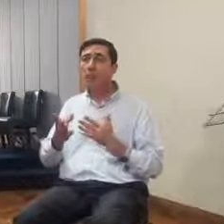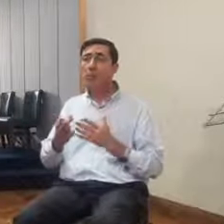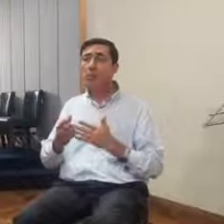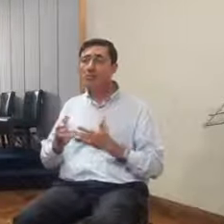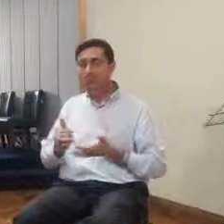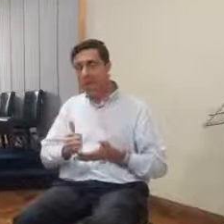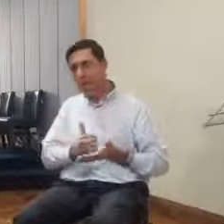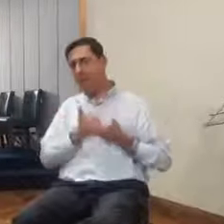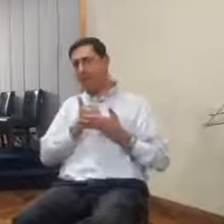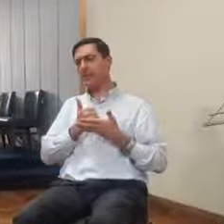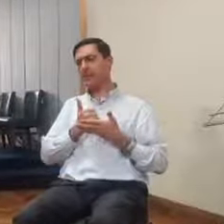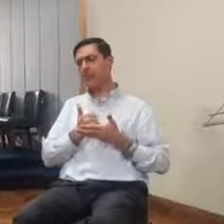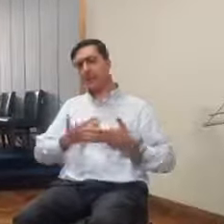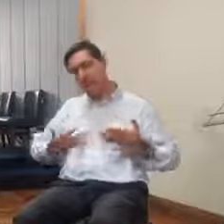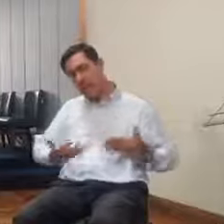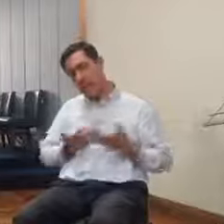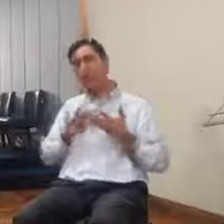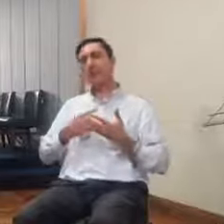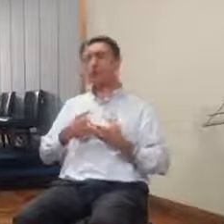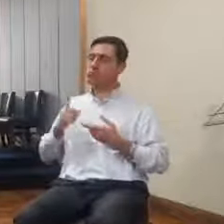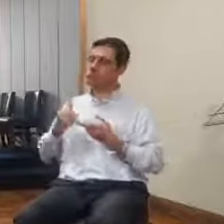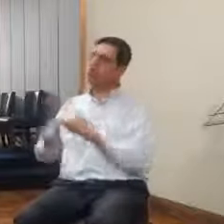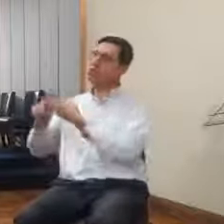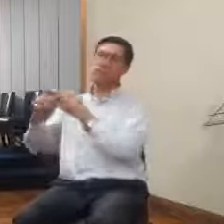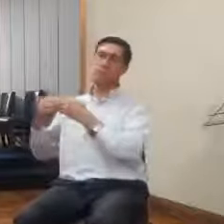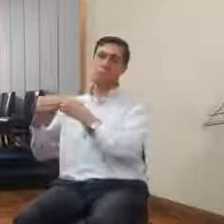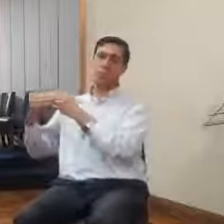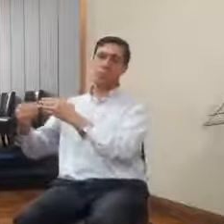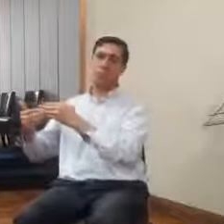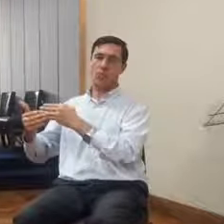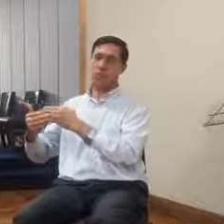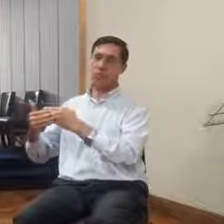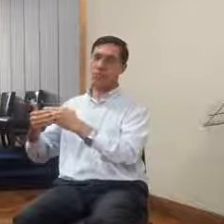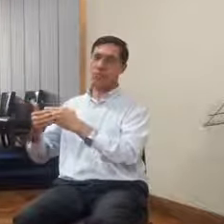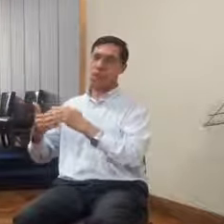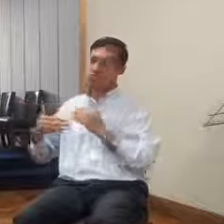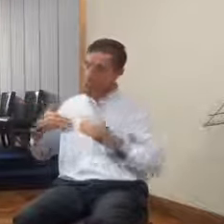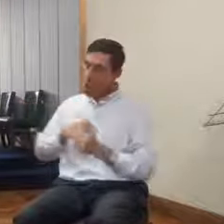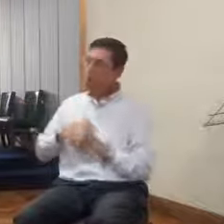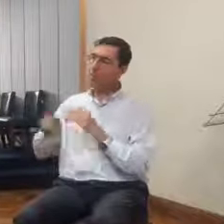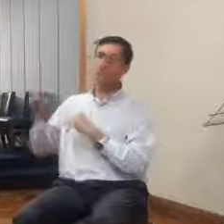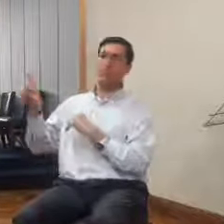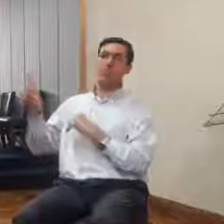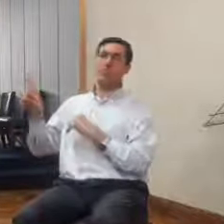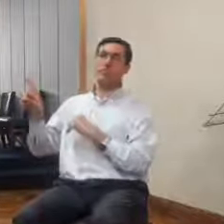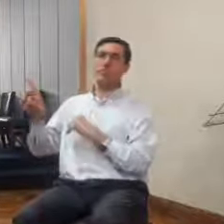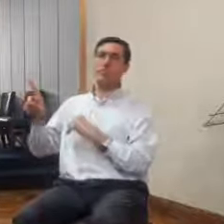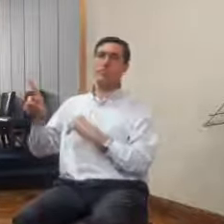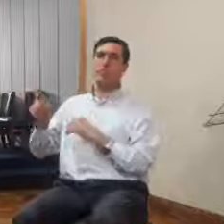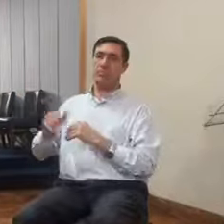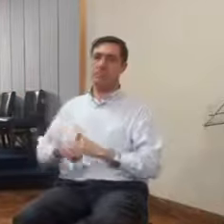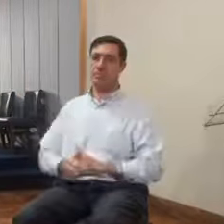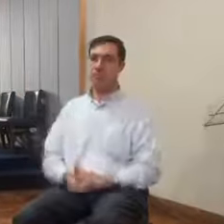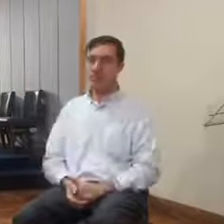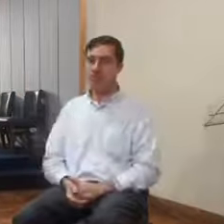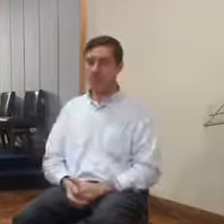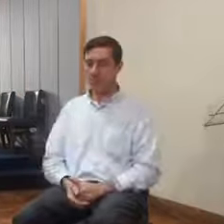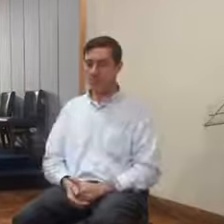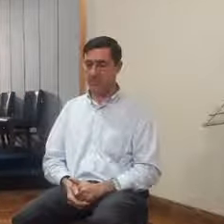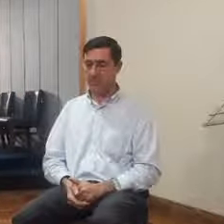joy. It's the joy of faith which is maintained in all the circumstances of our life, because it's founded upon